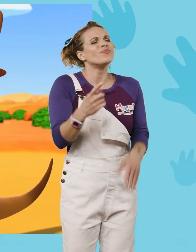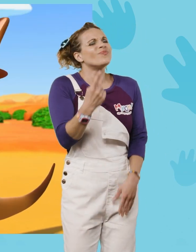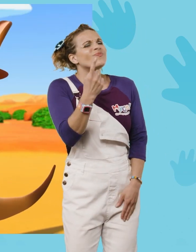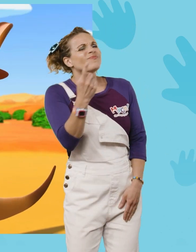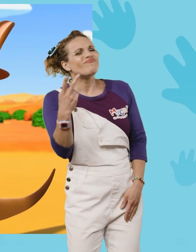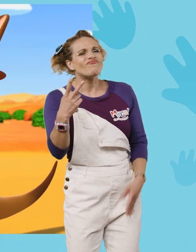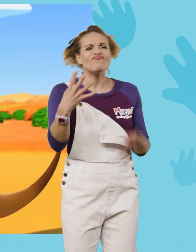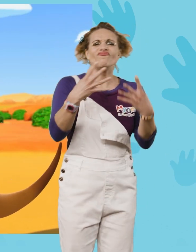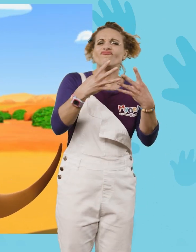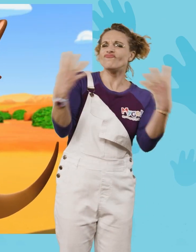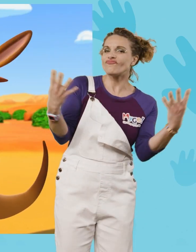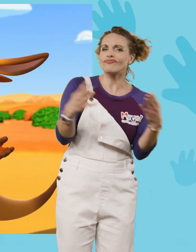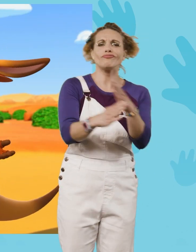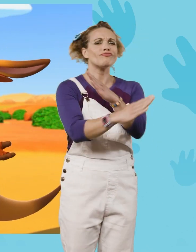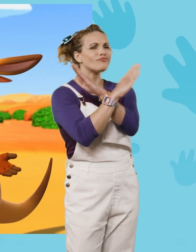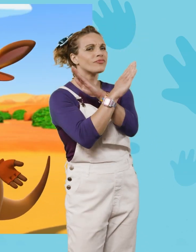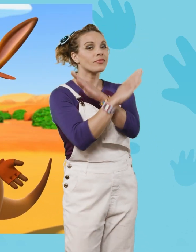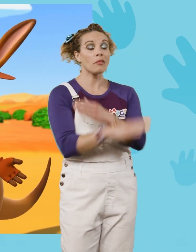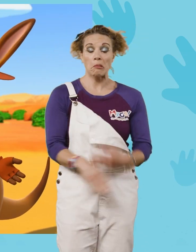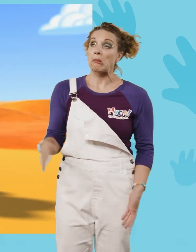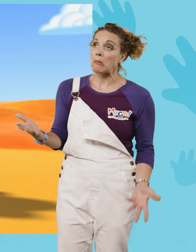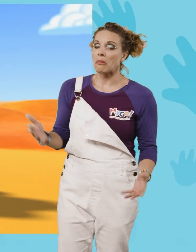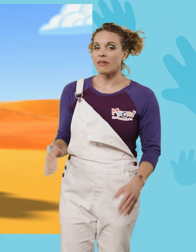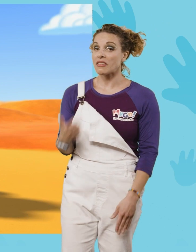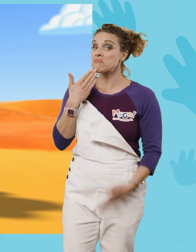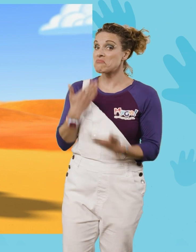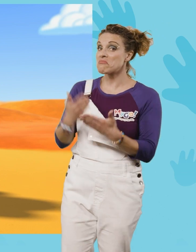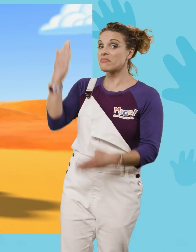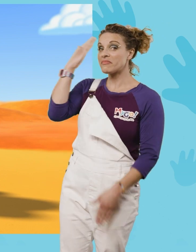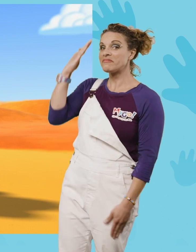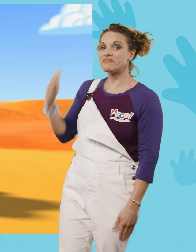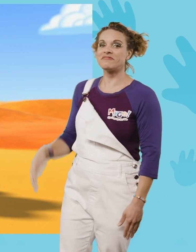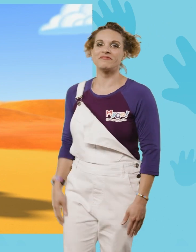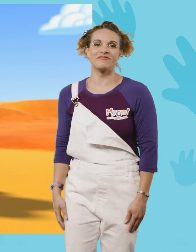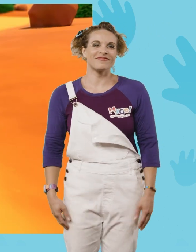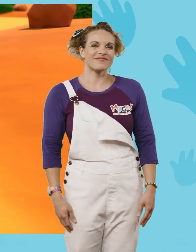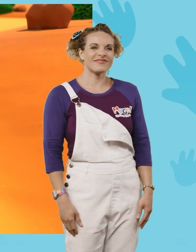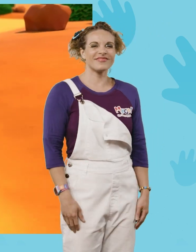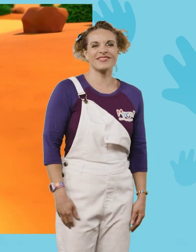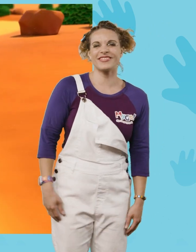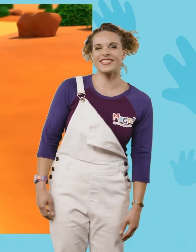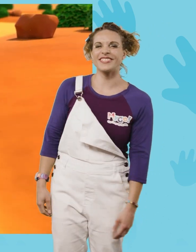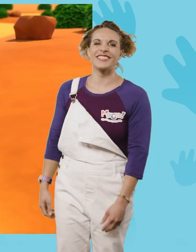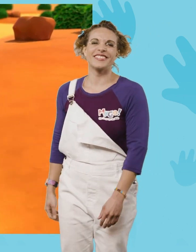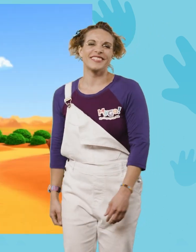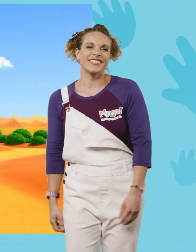there may be a fence or two in the way. Good to know.